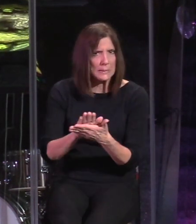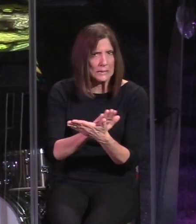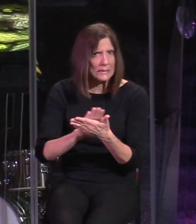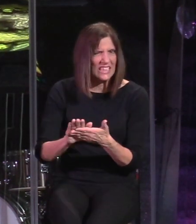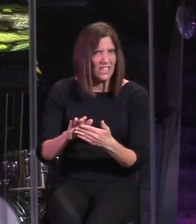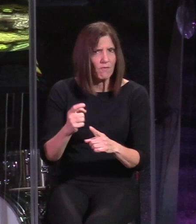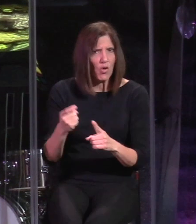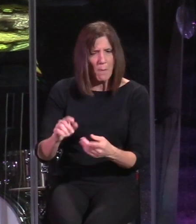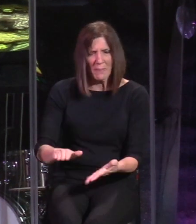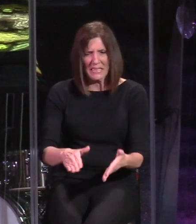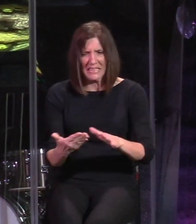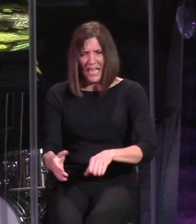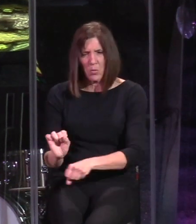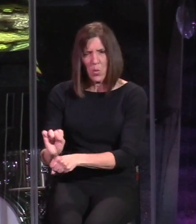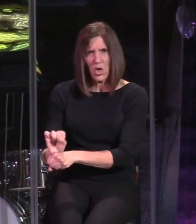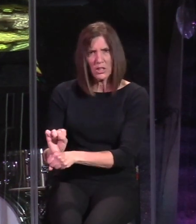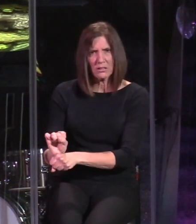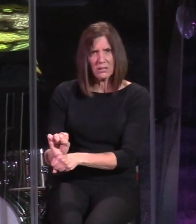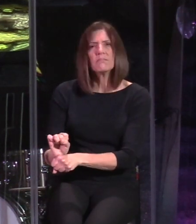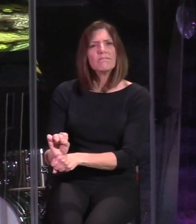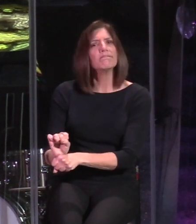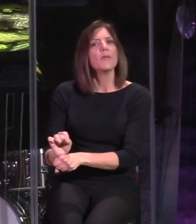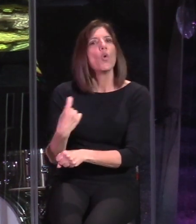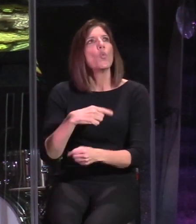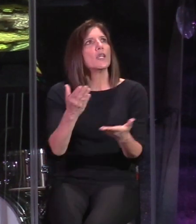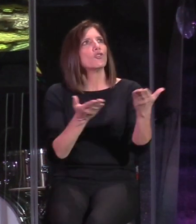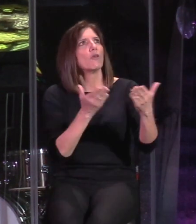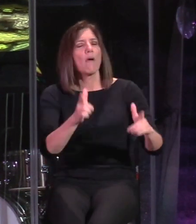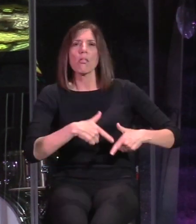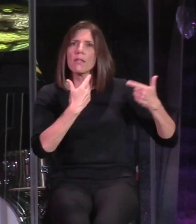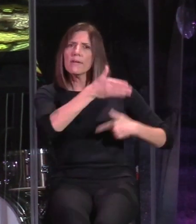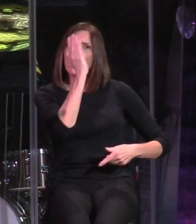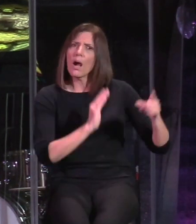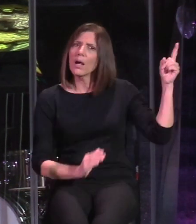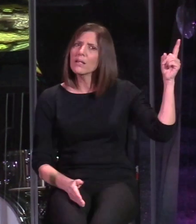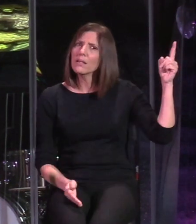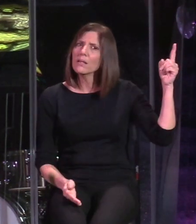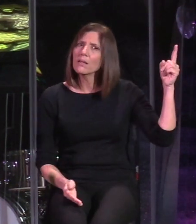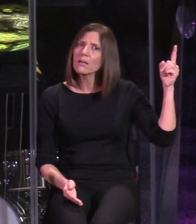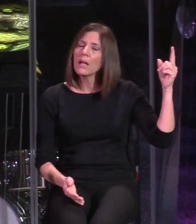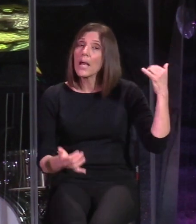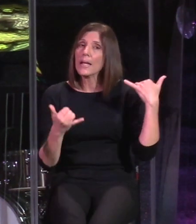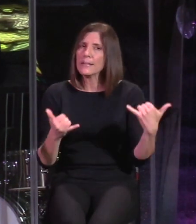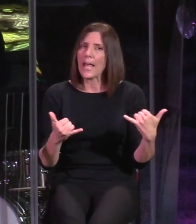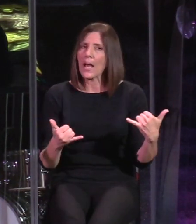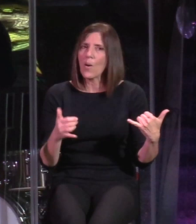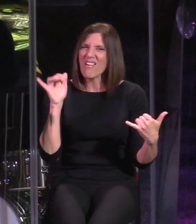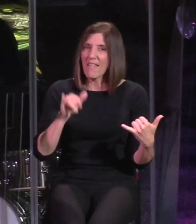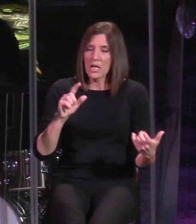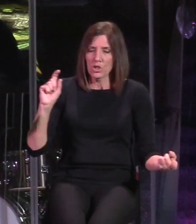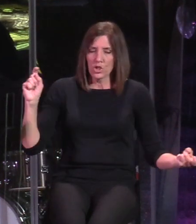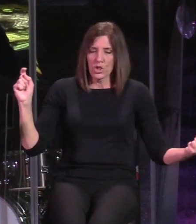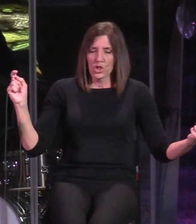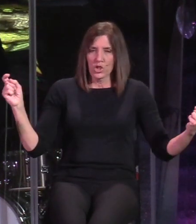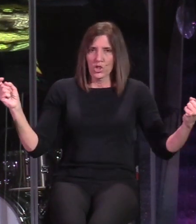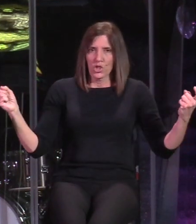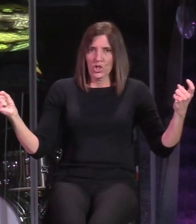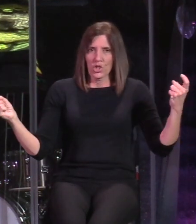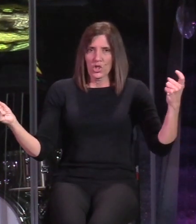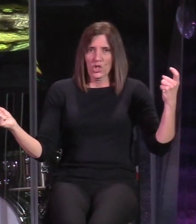from dead works to serve the living God. I mean, we're talking about a fundamental change to